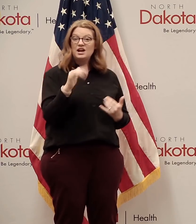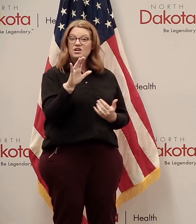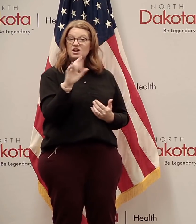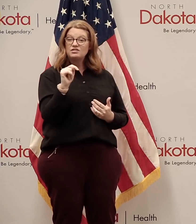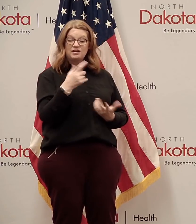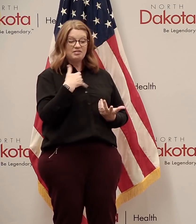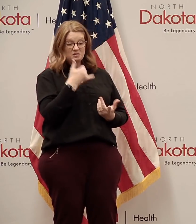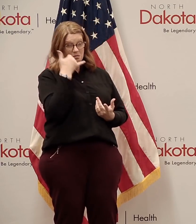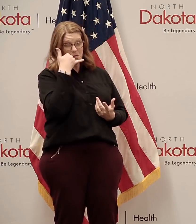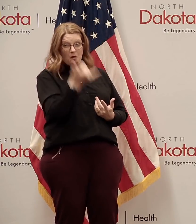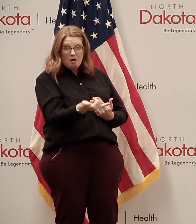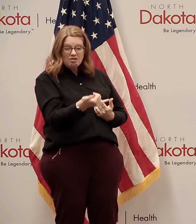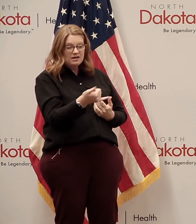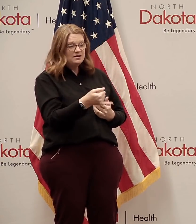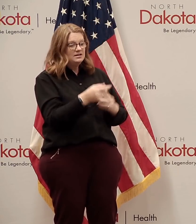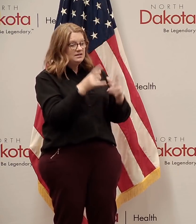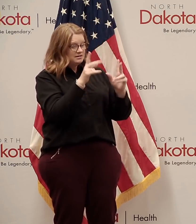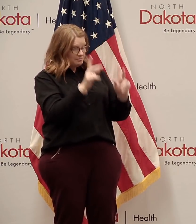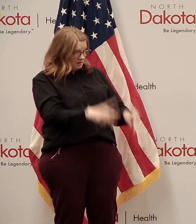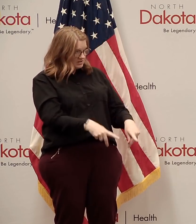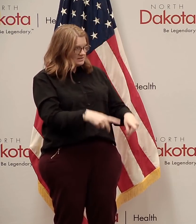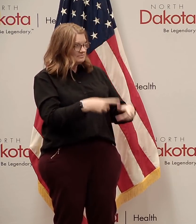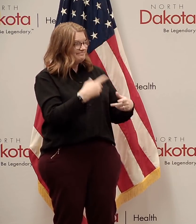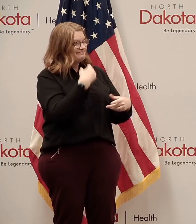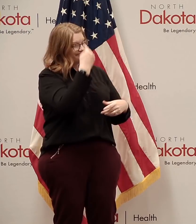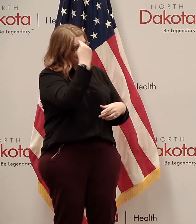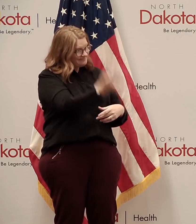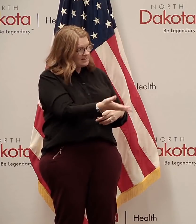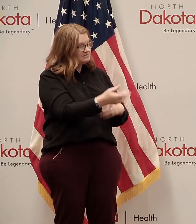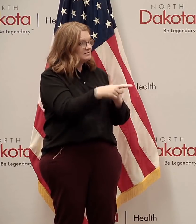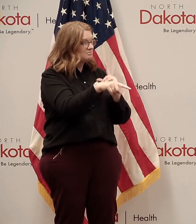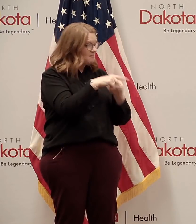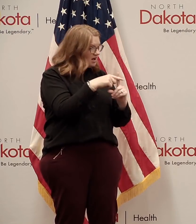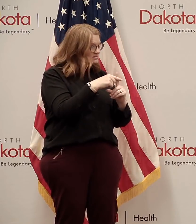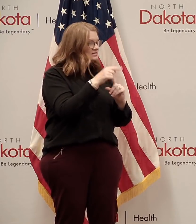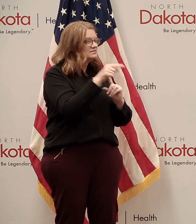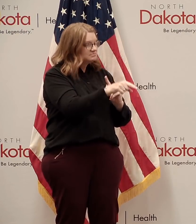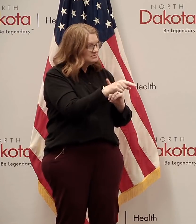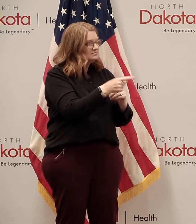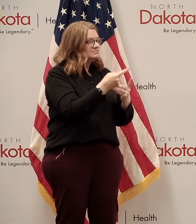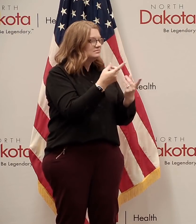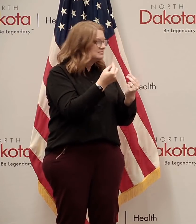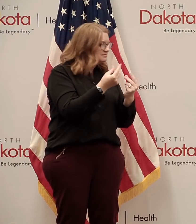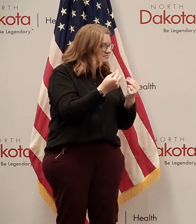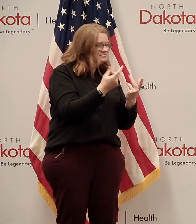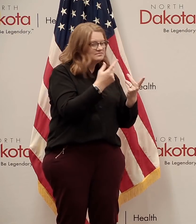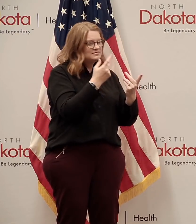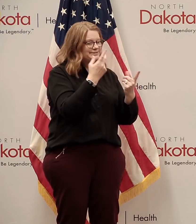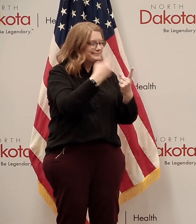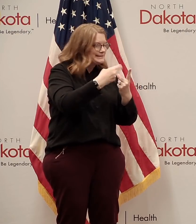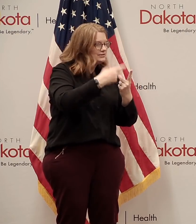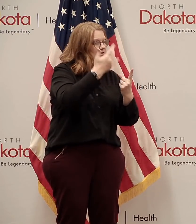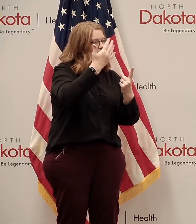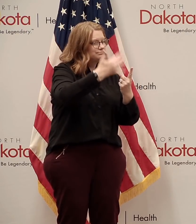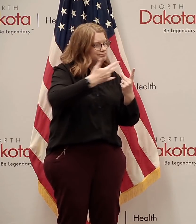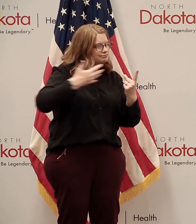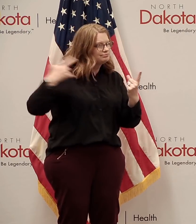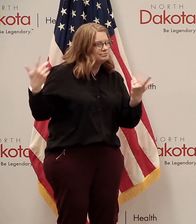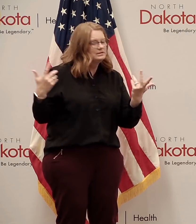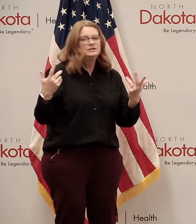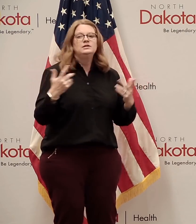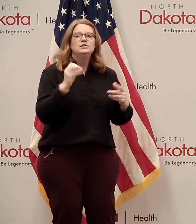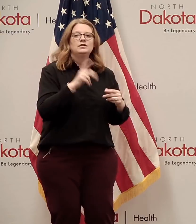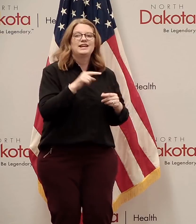tracers are coming up with so that people might understand what's going on in North Dakota. This is like listening to the local weather,